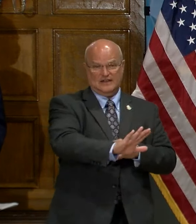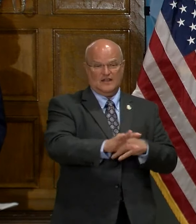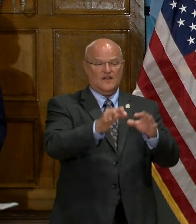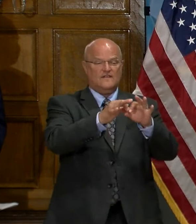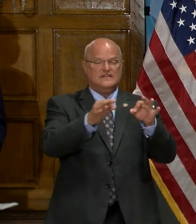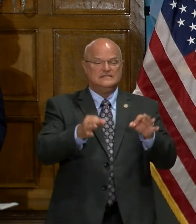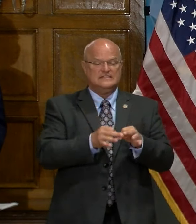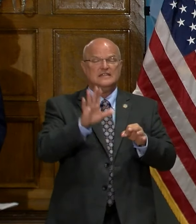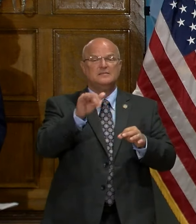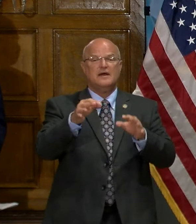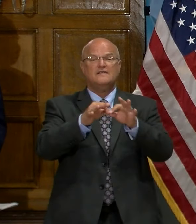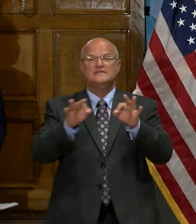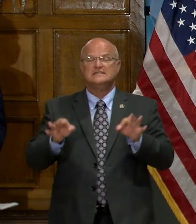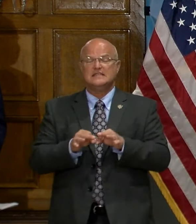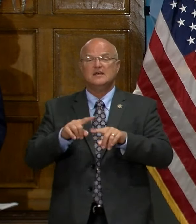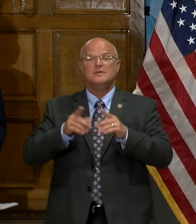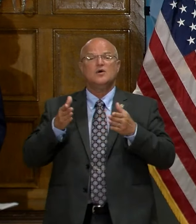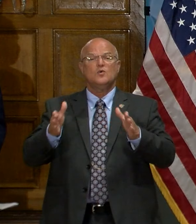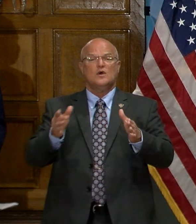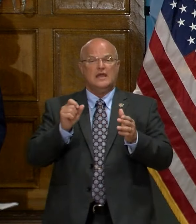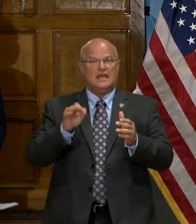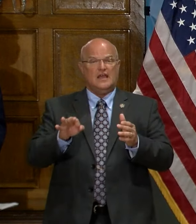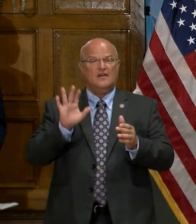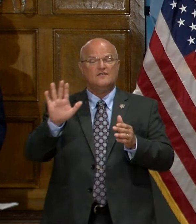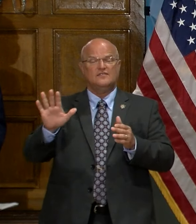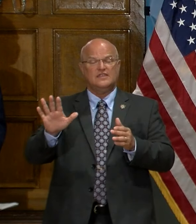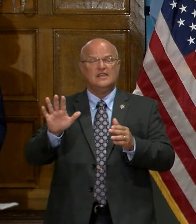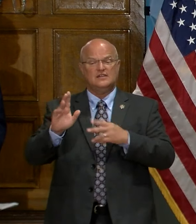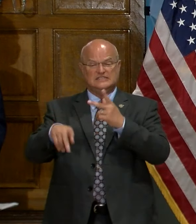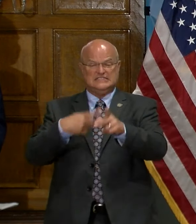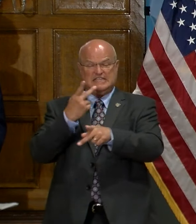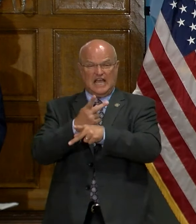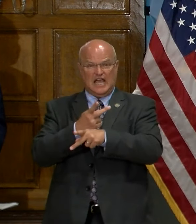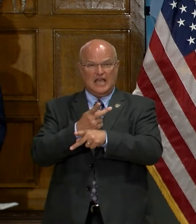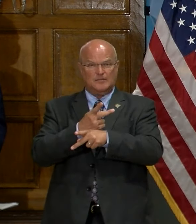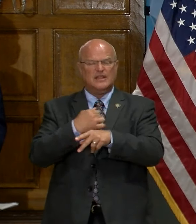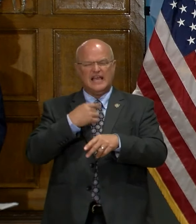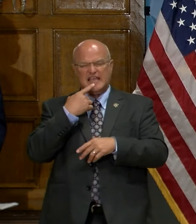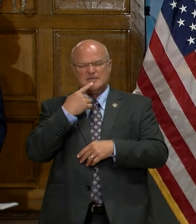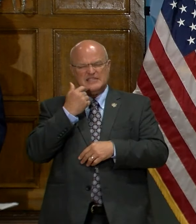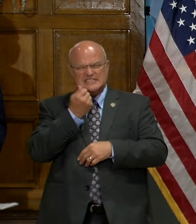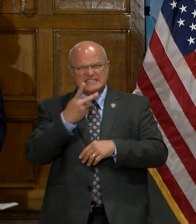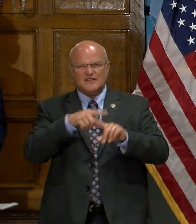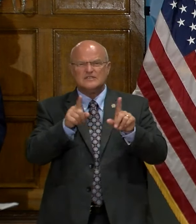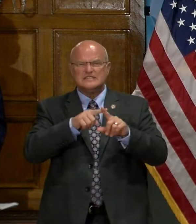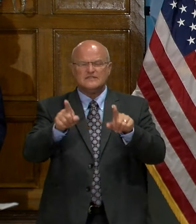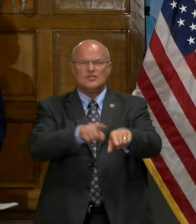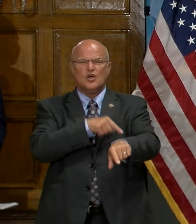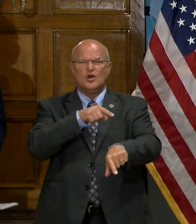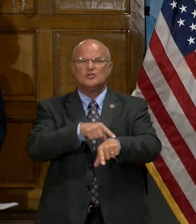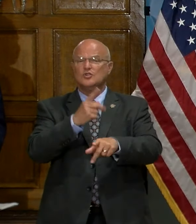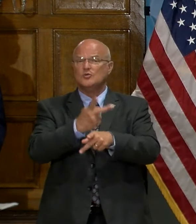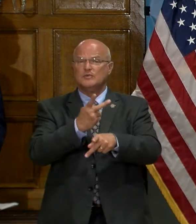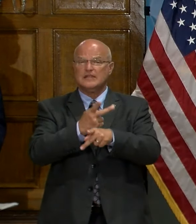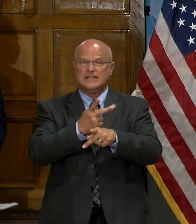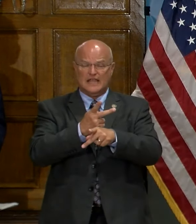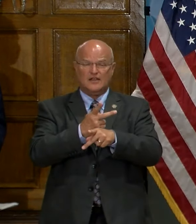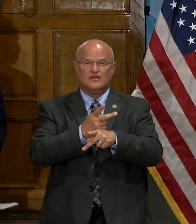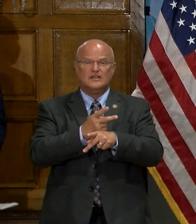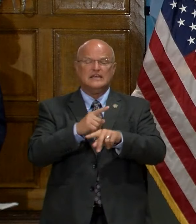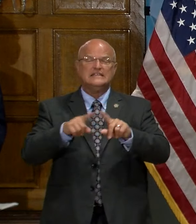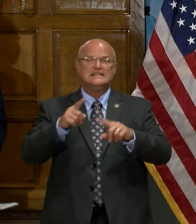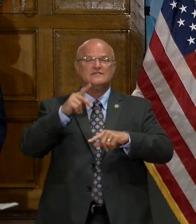facility by facility, but also by way of their facility types. Like I mentioned, the several different types of long-term care facilities. There are